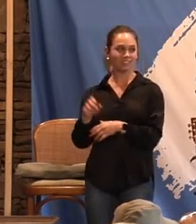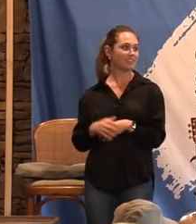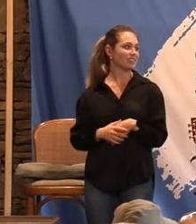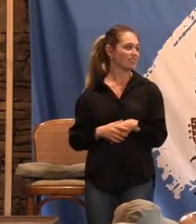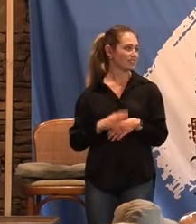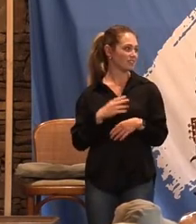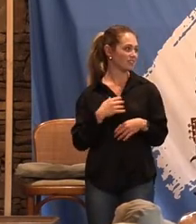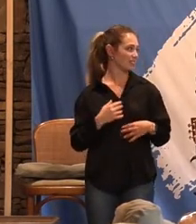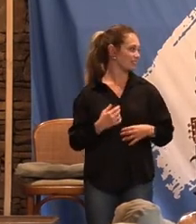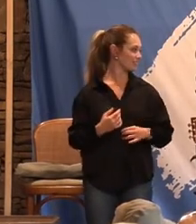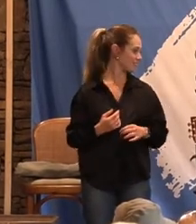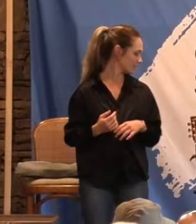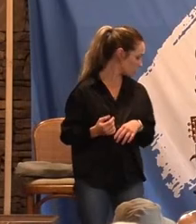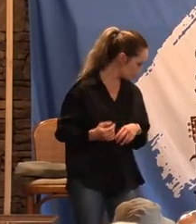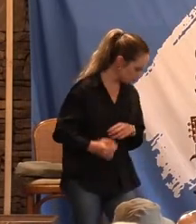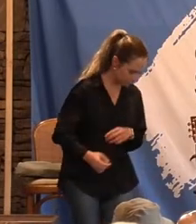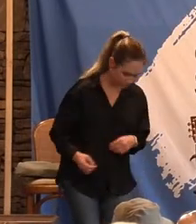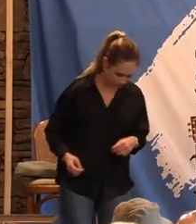plays the guitar.